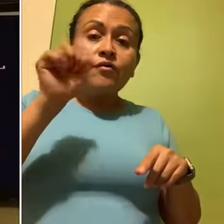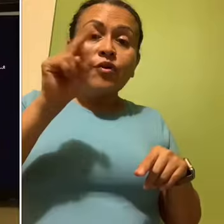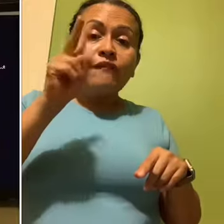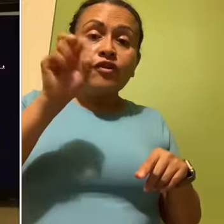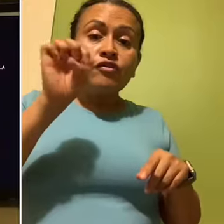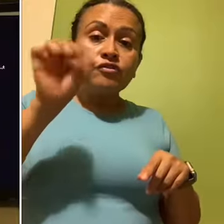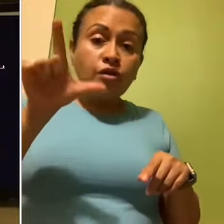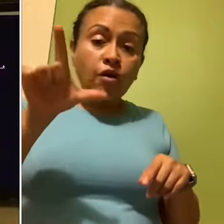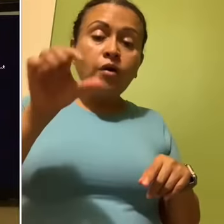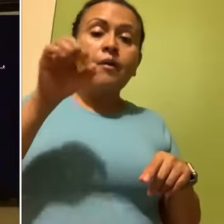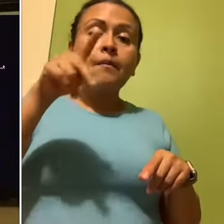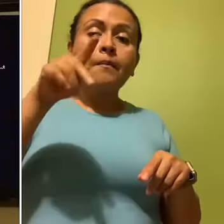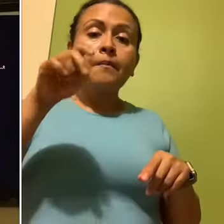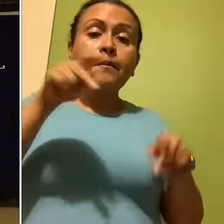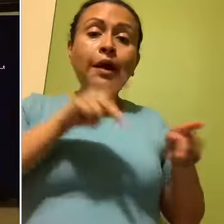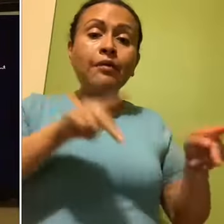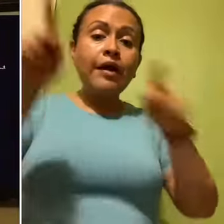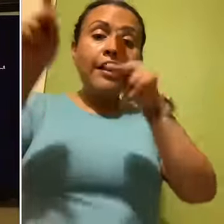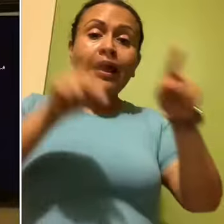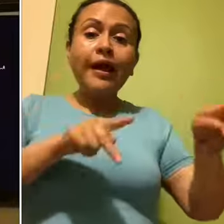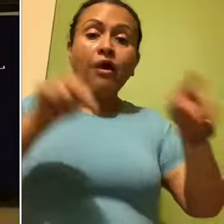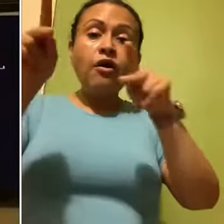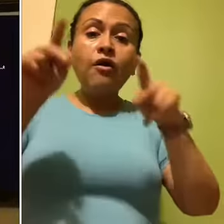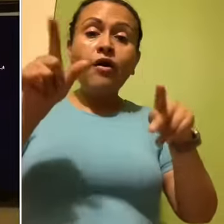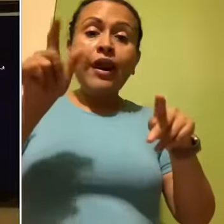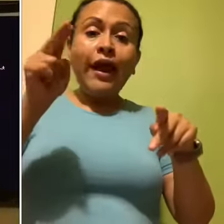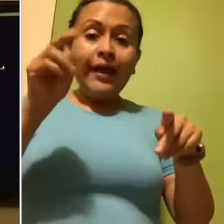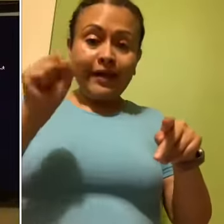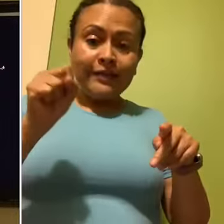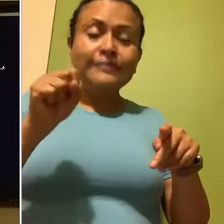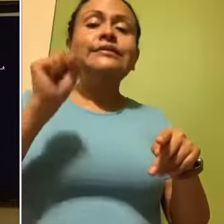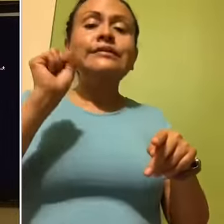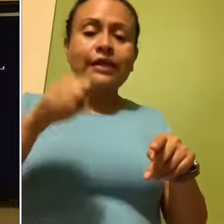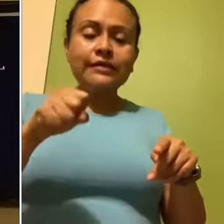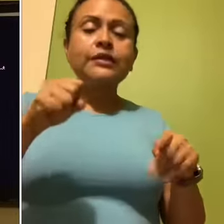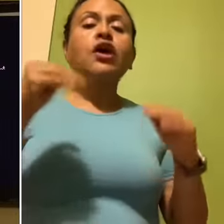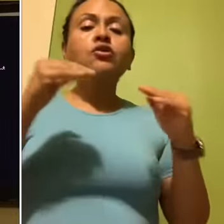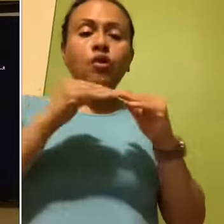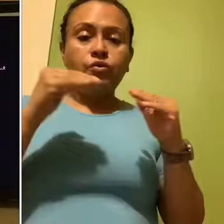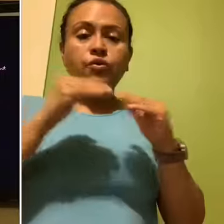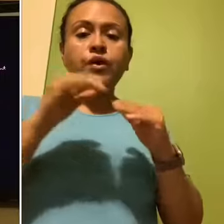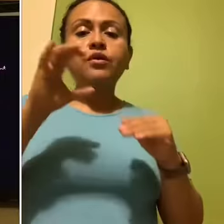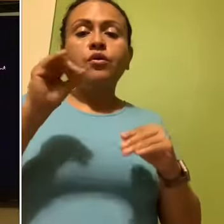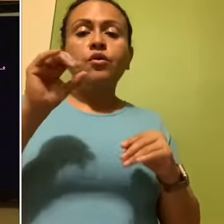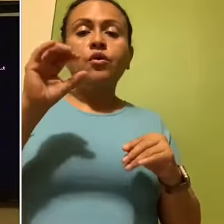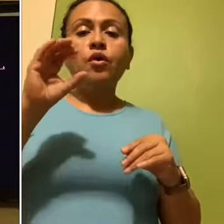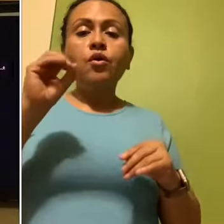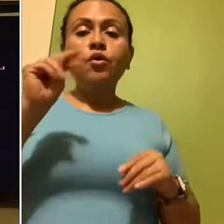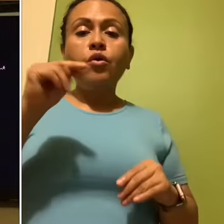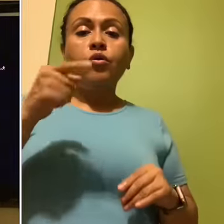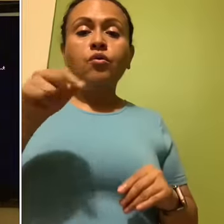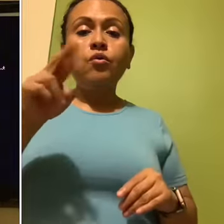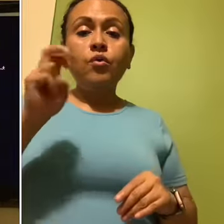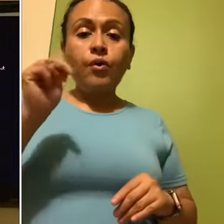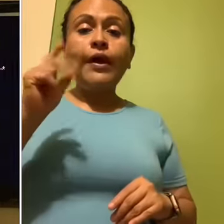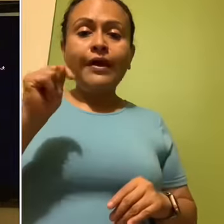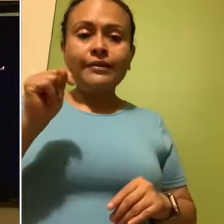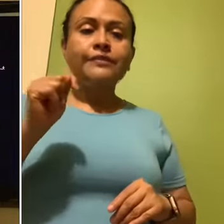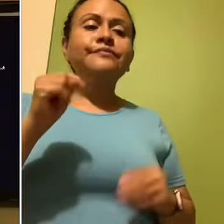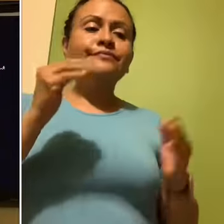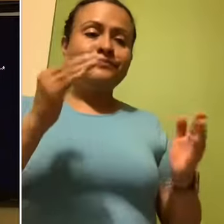transversals of parallel lines that corresponding angles are congruent. So this angle is going to be congruent to that angle right over